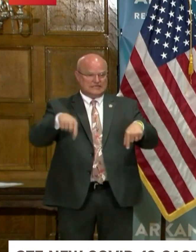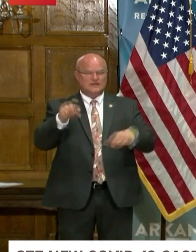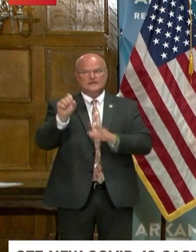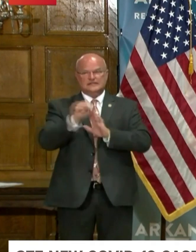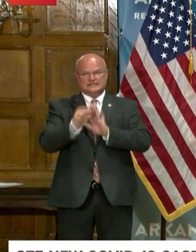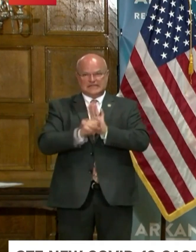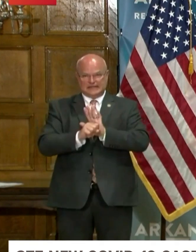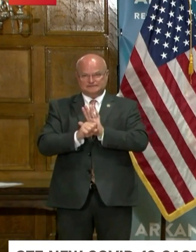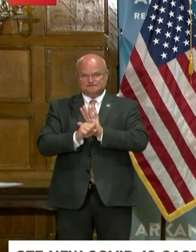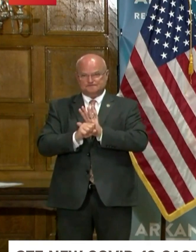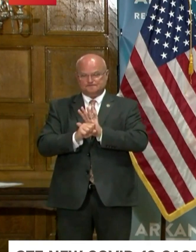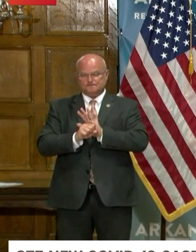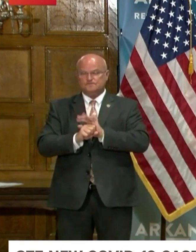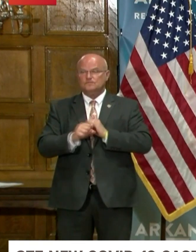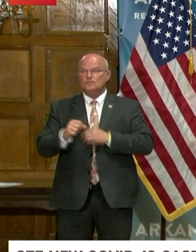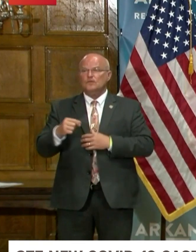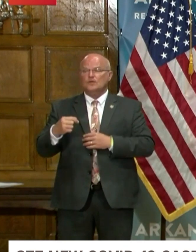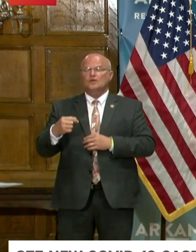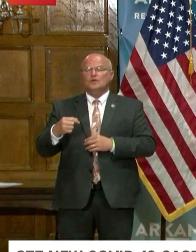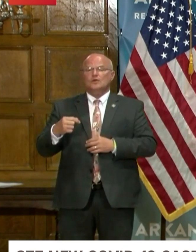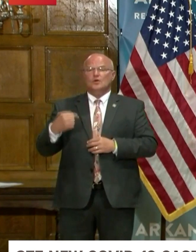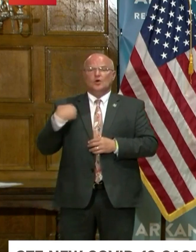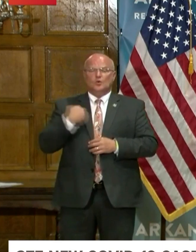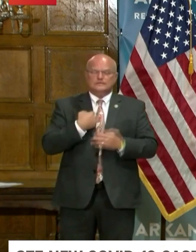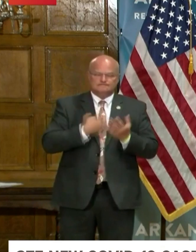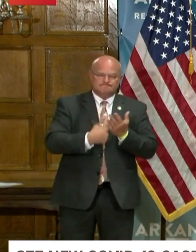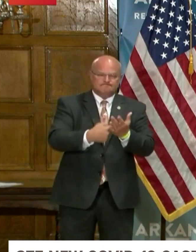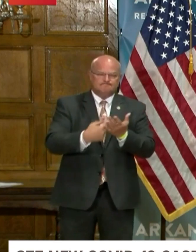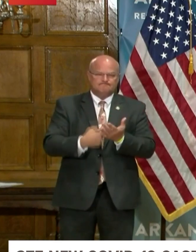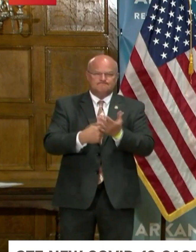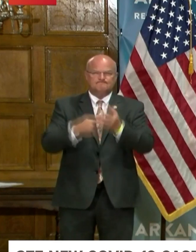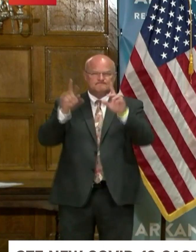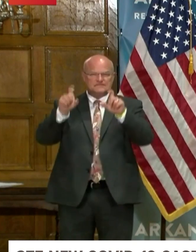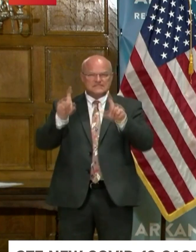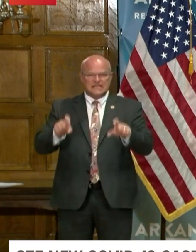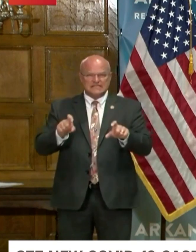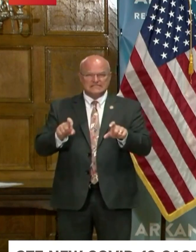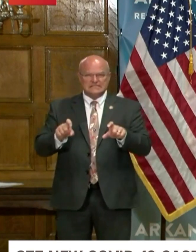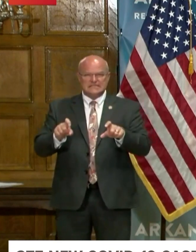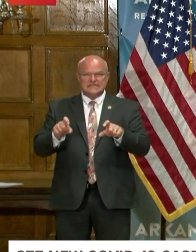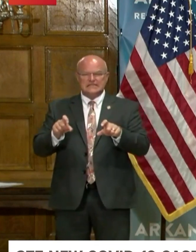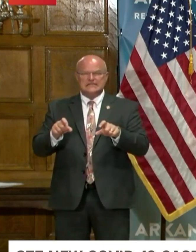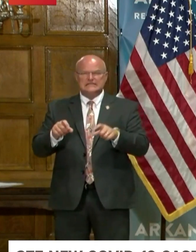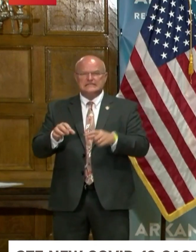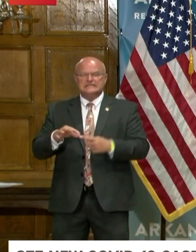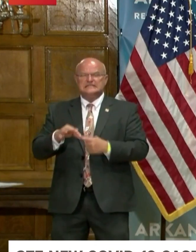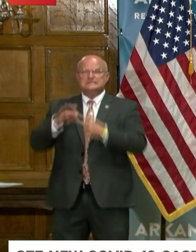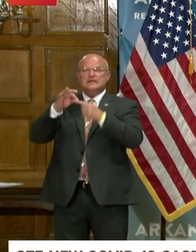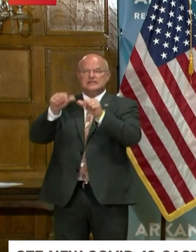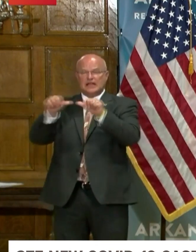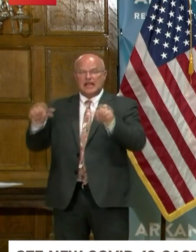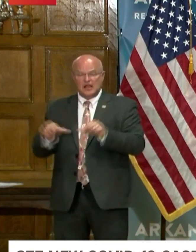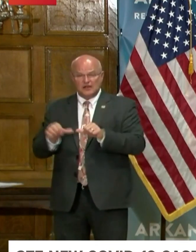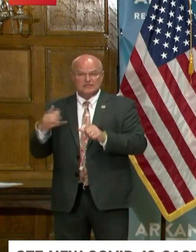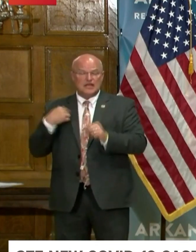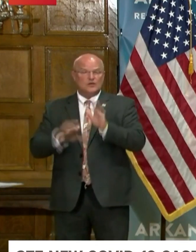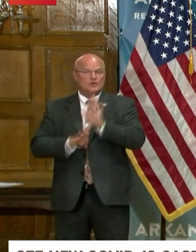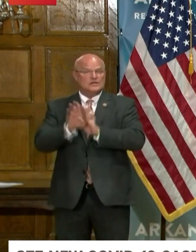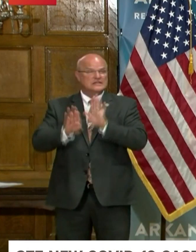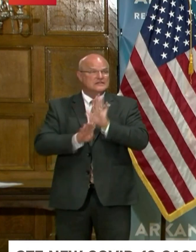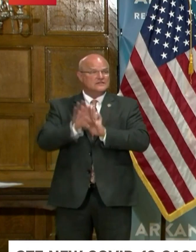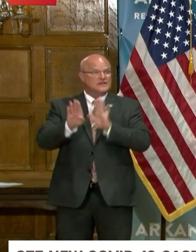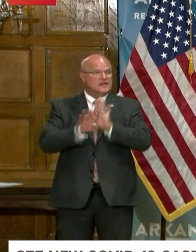state. We discuss testing in hotspot areas. We are